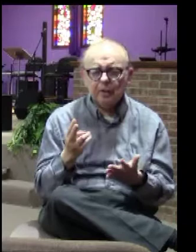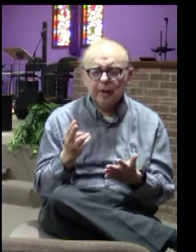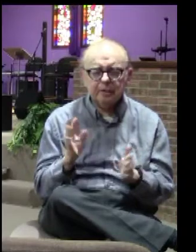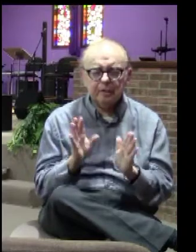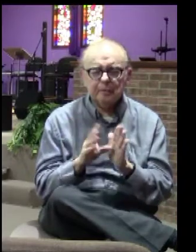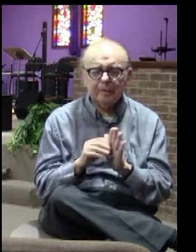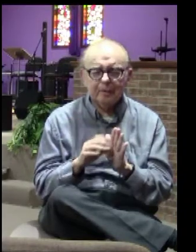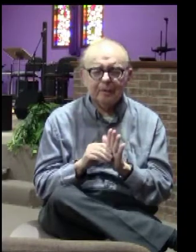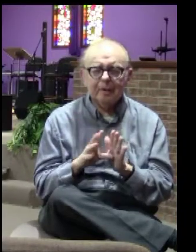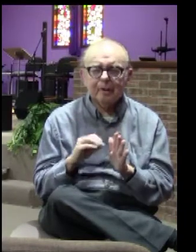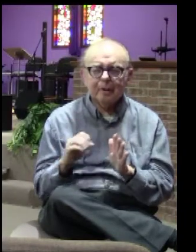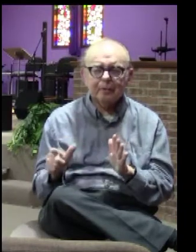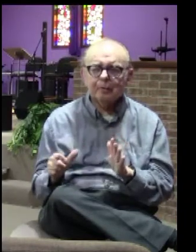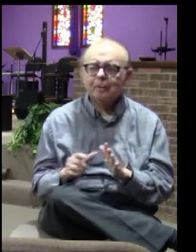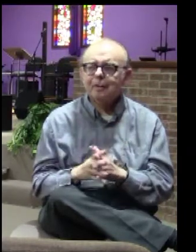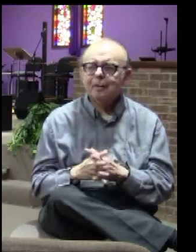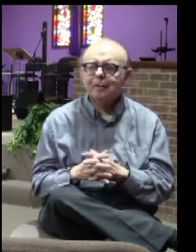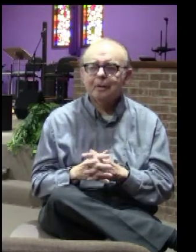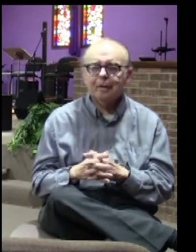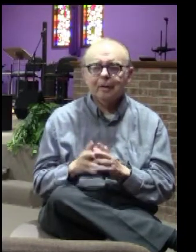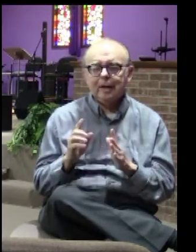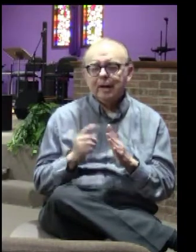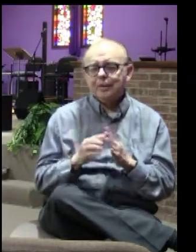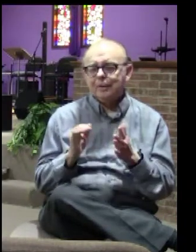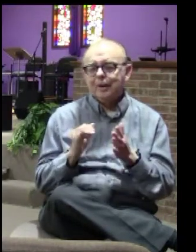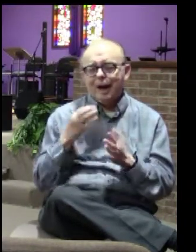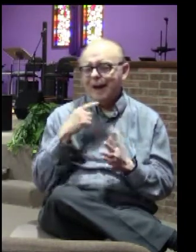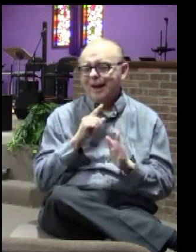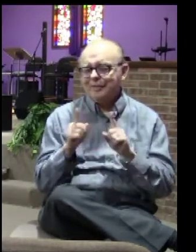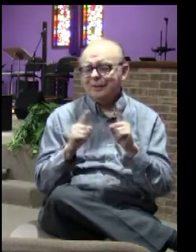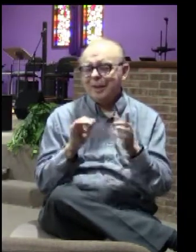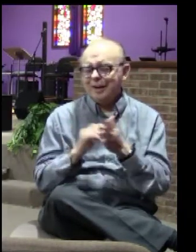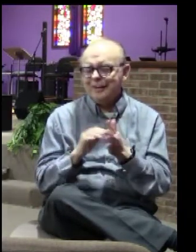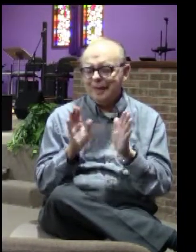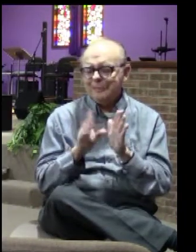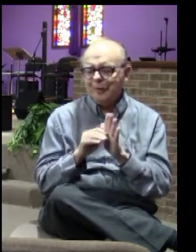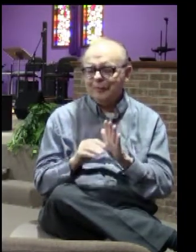movie? Cool, okay. I starred in it.